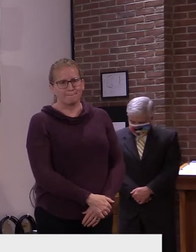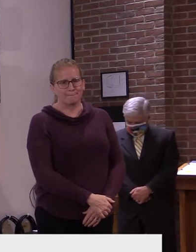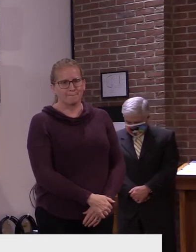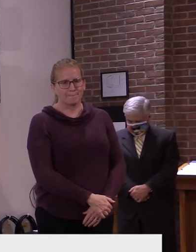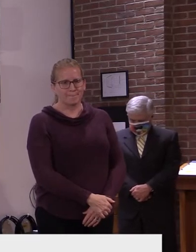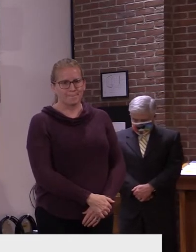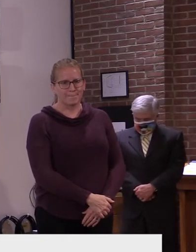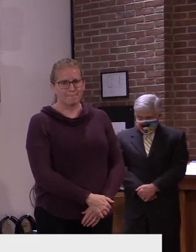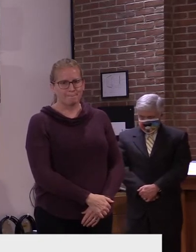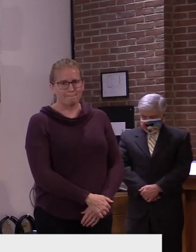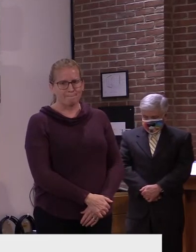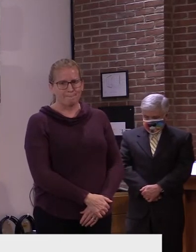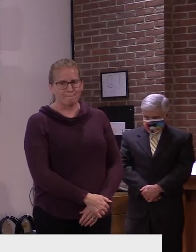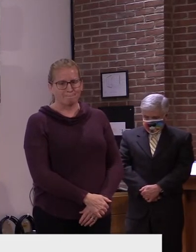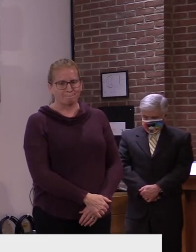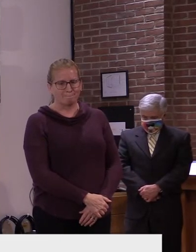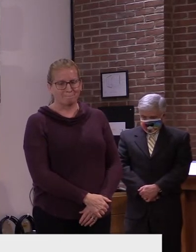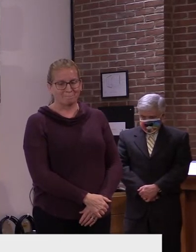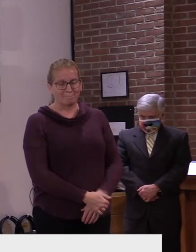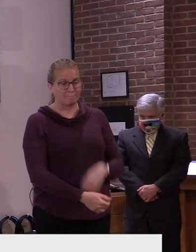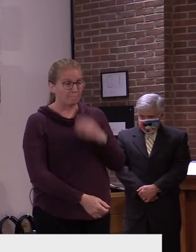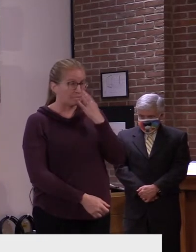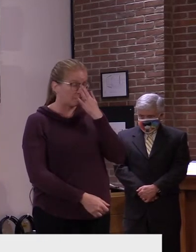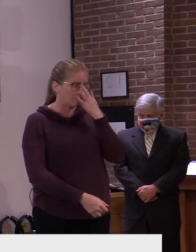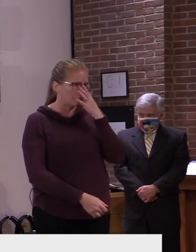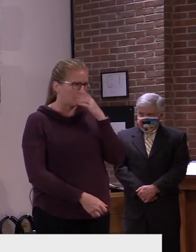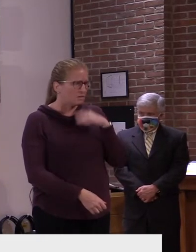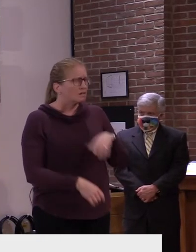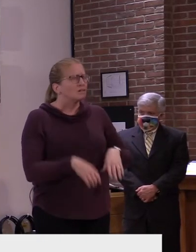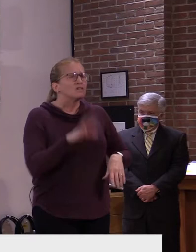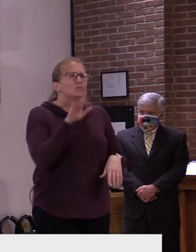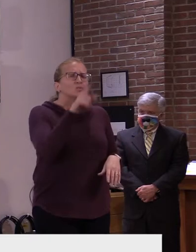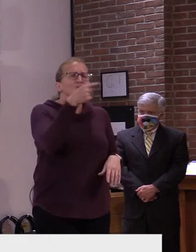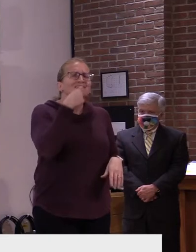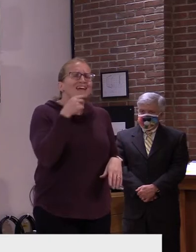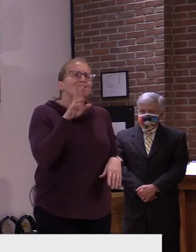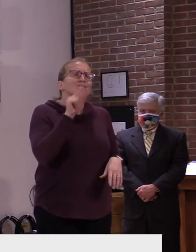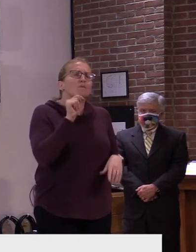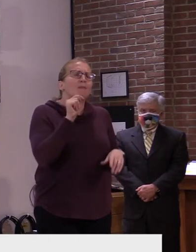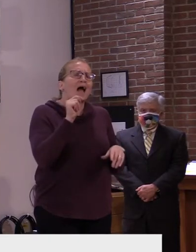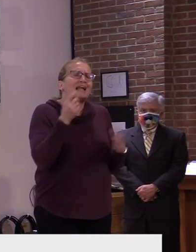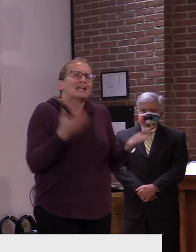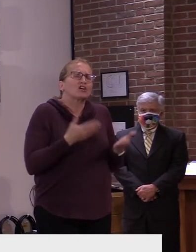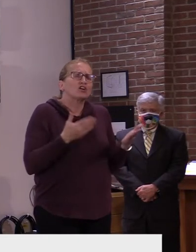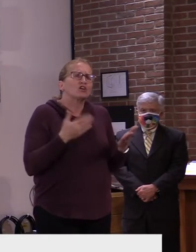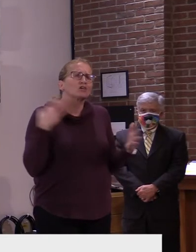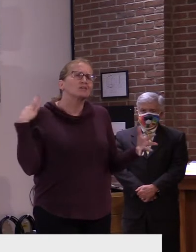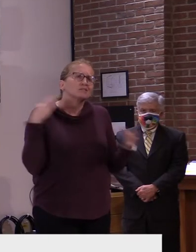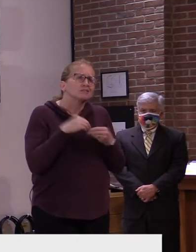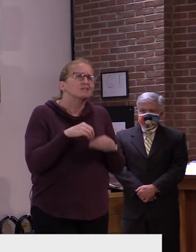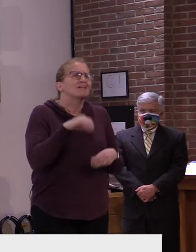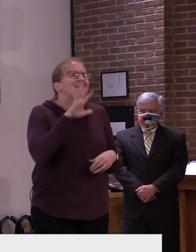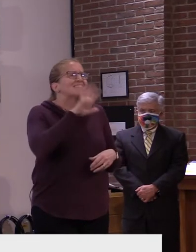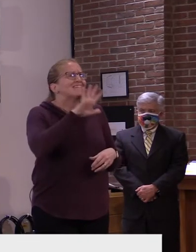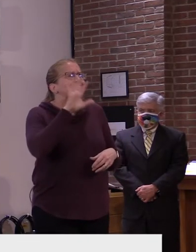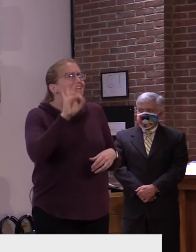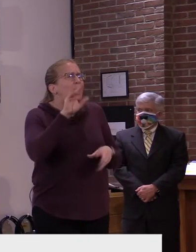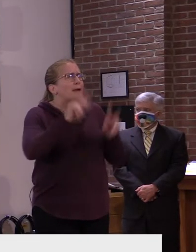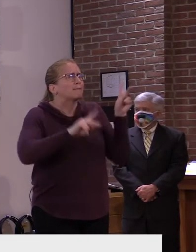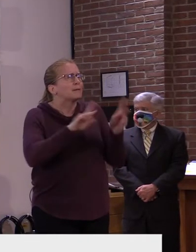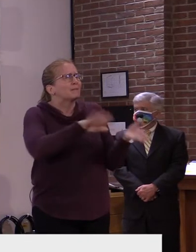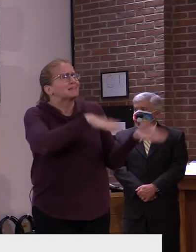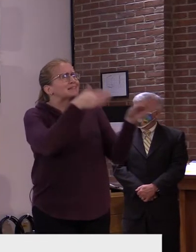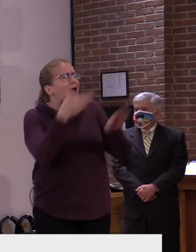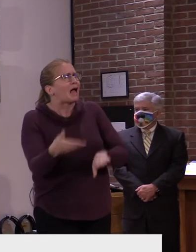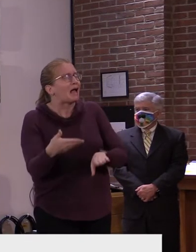Yes, good morning. The 59 people who died from COVID, how many of them had underlying conditions?